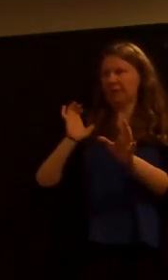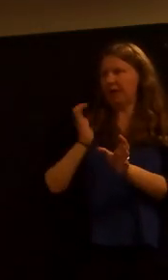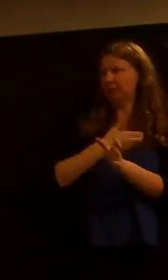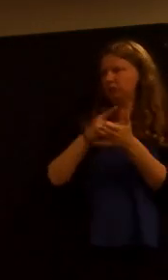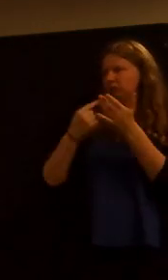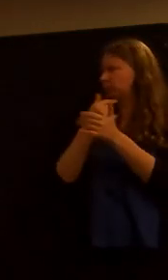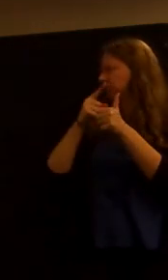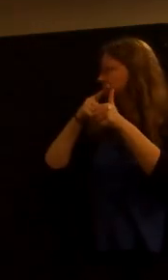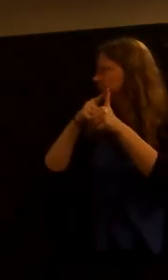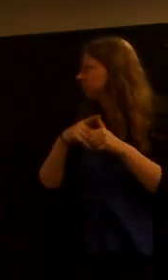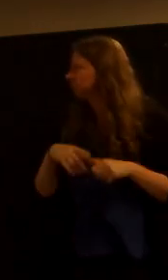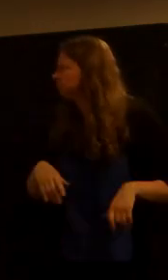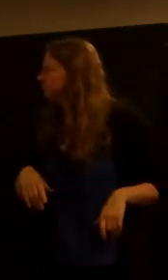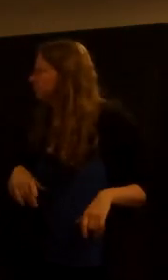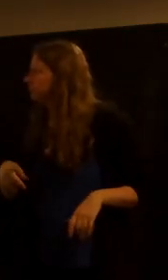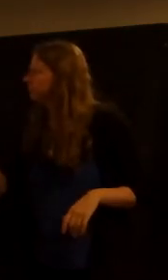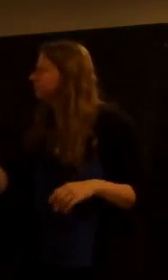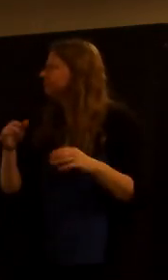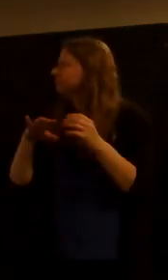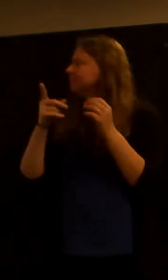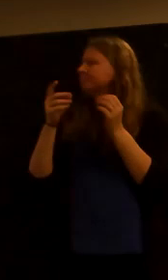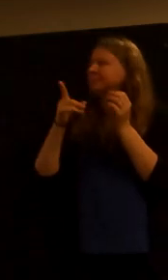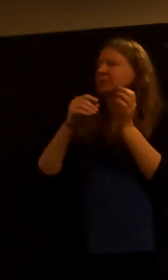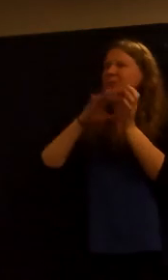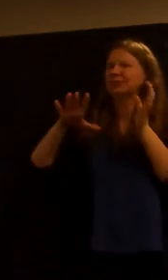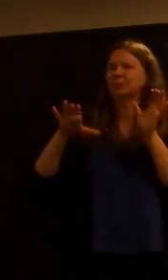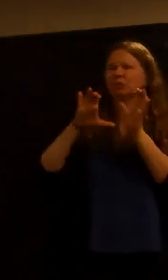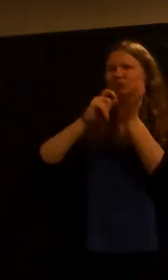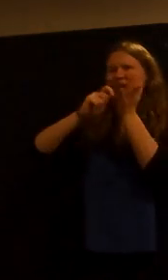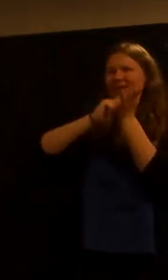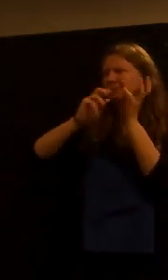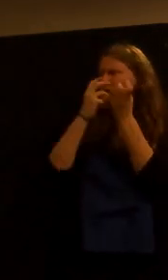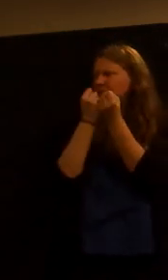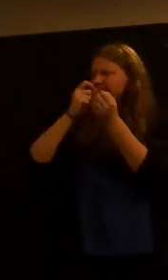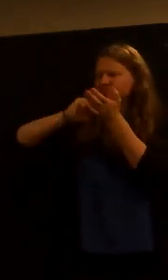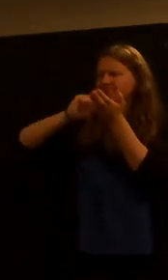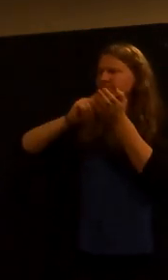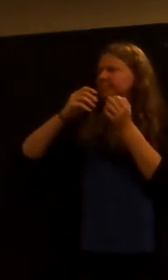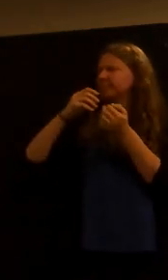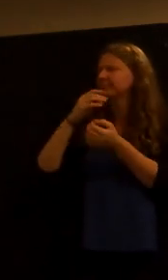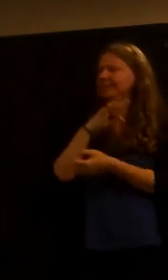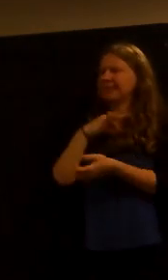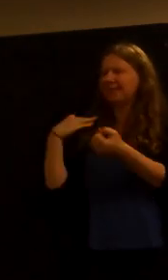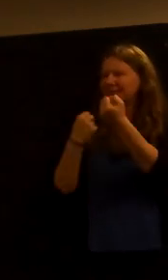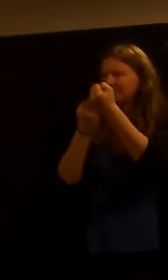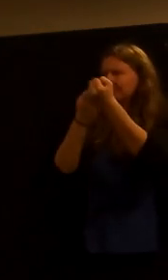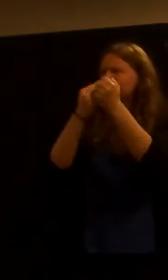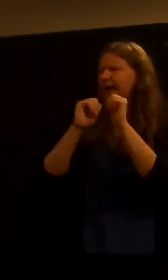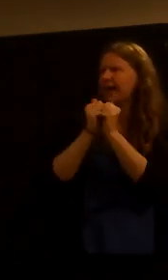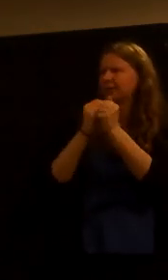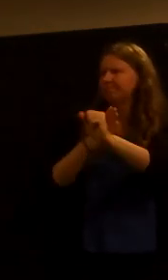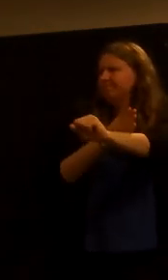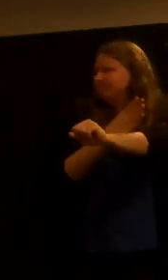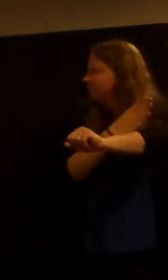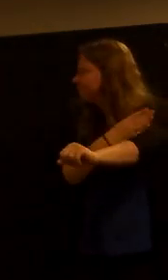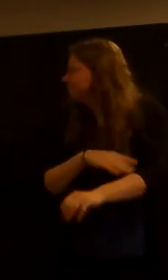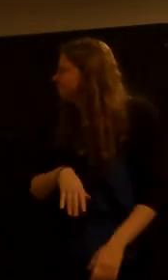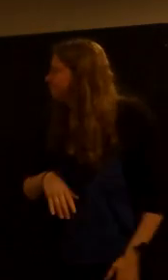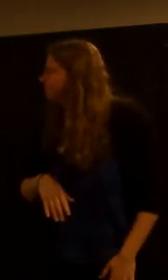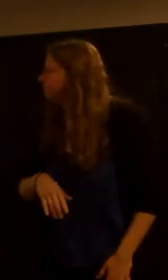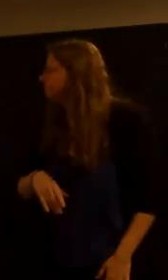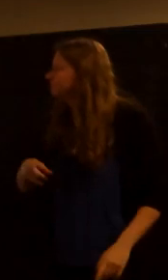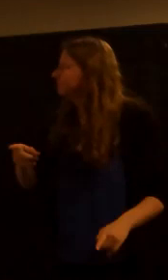utilize finger spelling our way. That's going to be one of our primary supports. And then we also do have writing workshops that